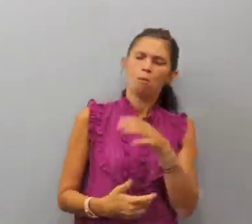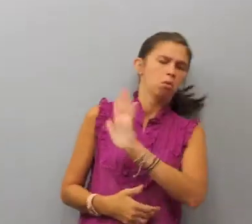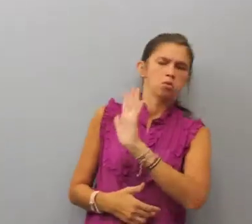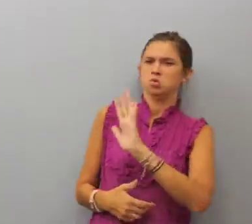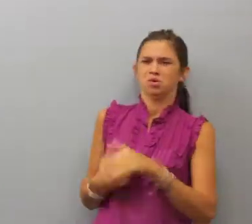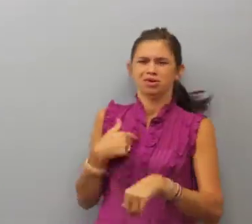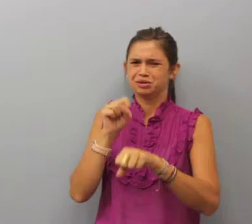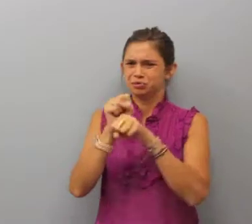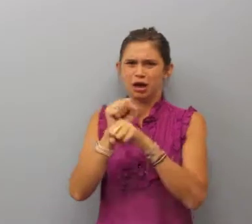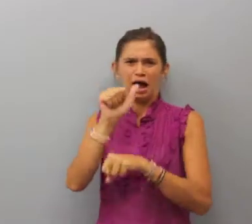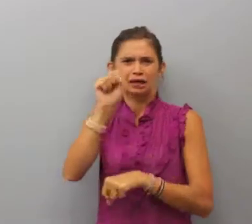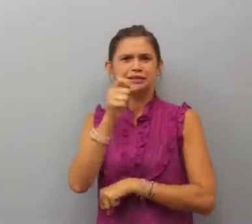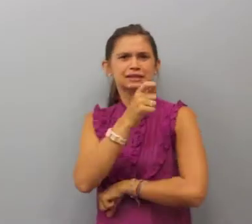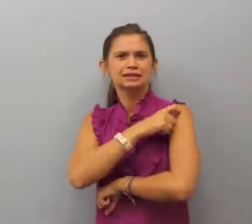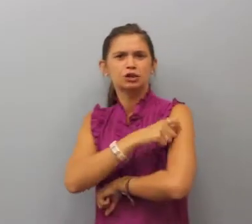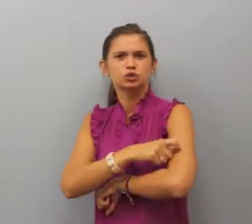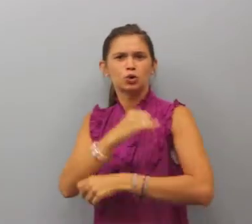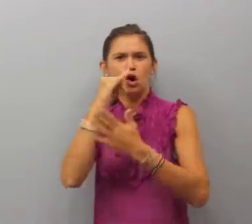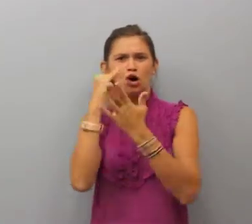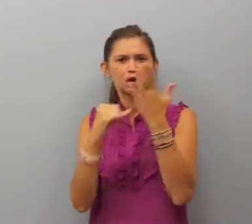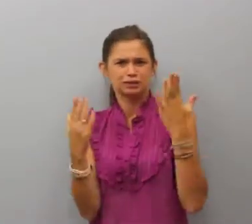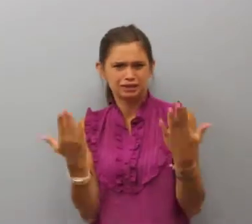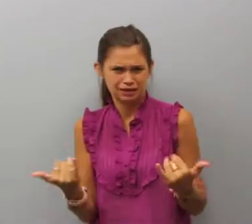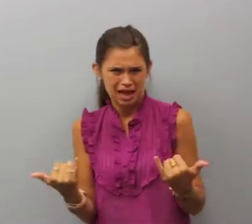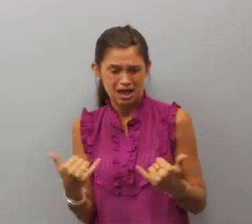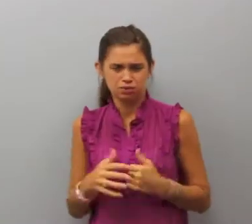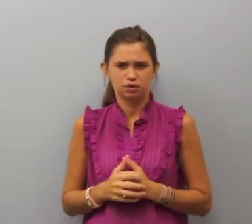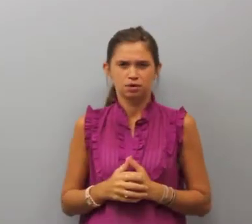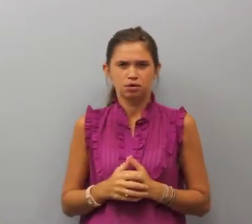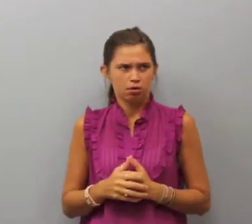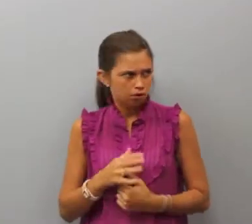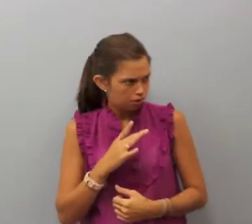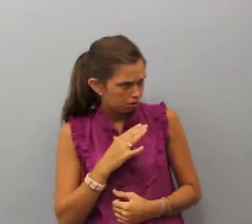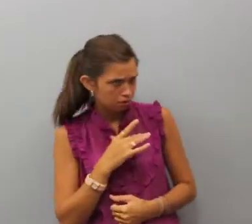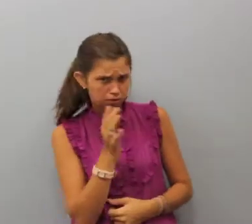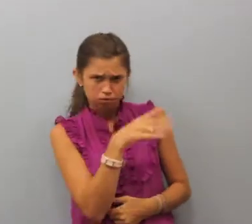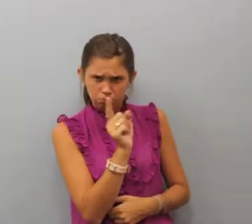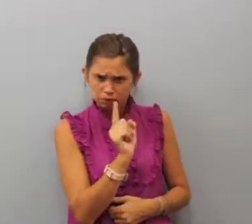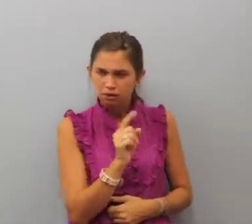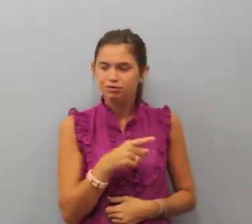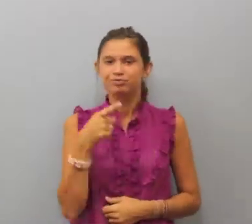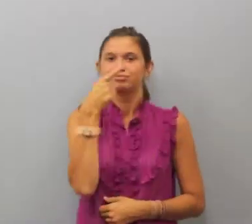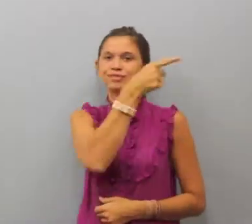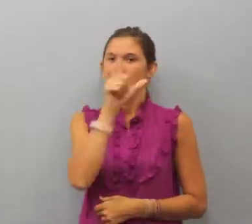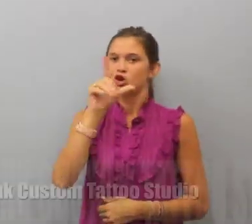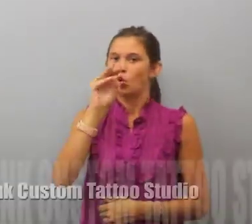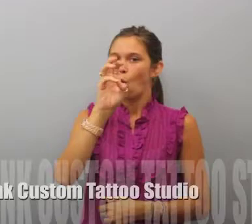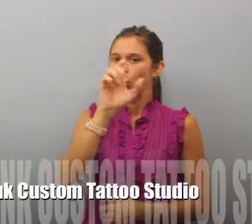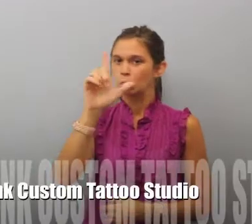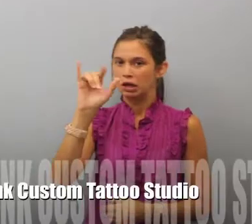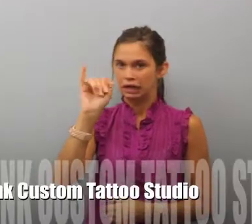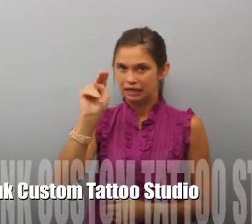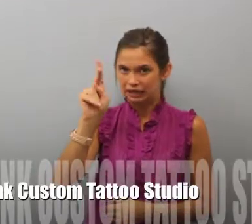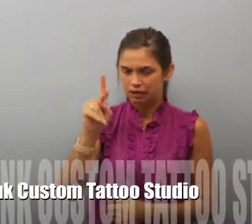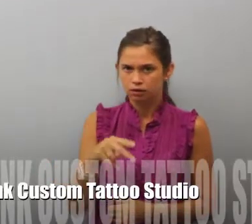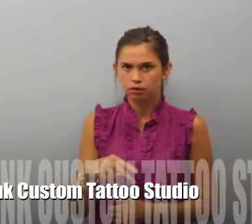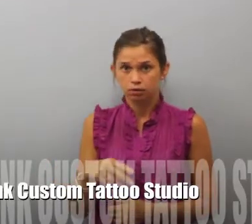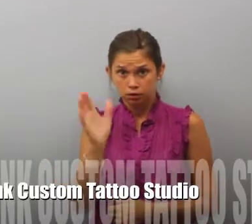years. He is no longer working there. He's a tattoo artist, and he works at